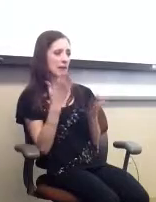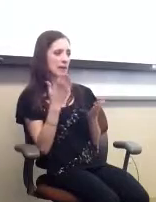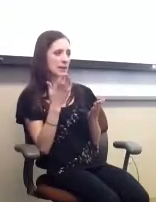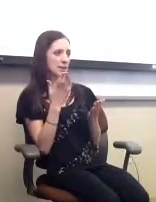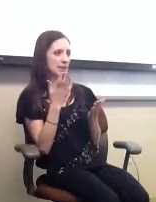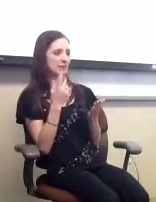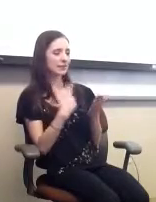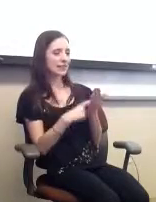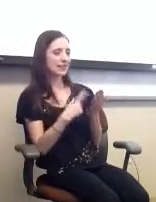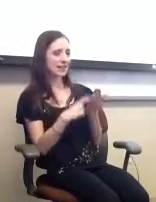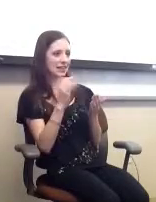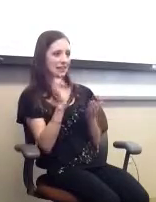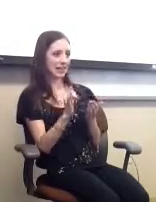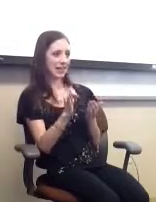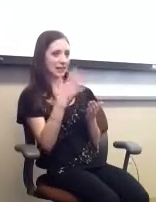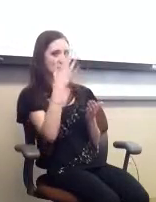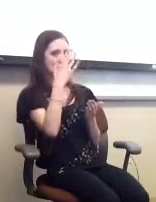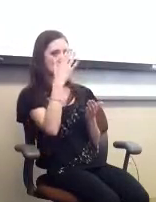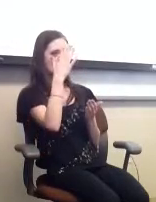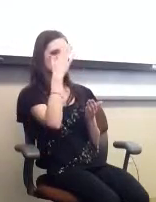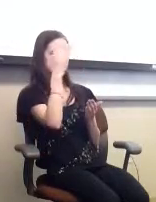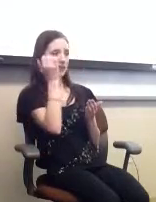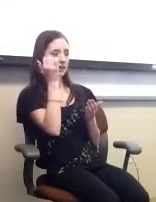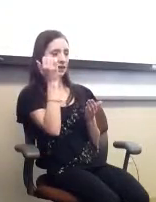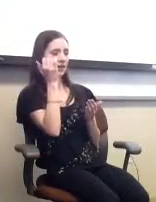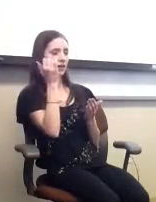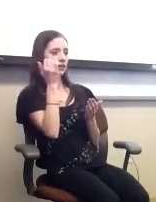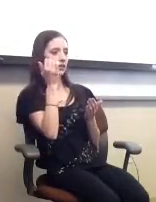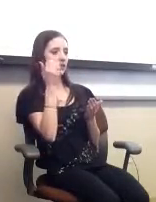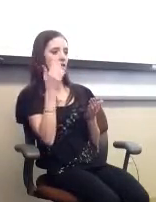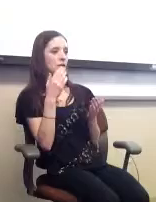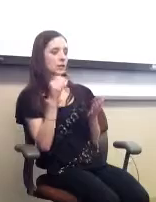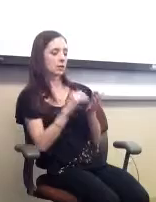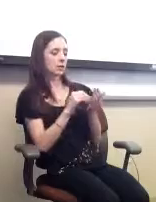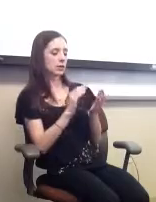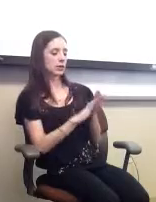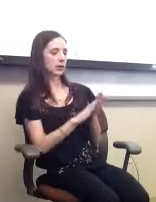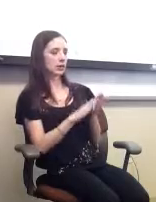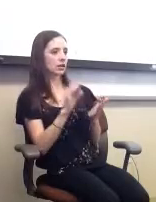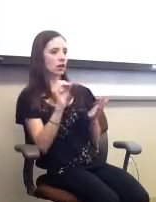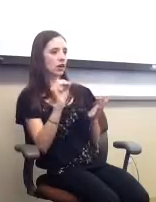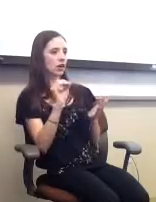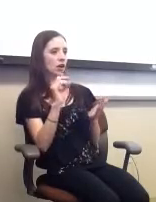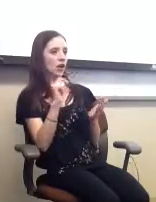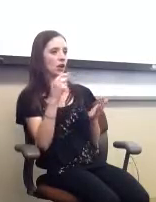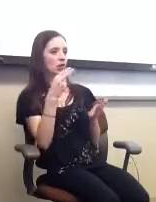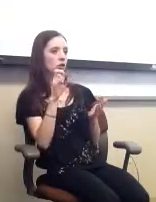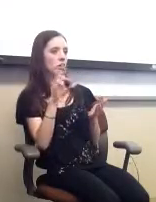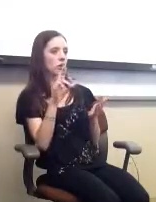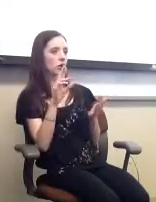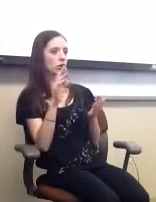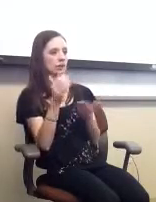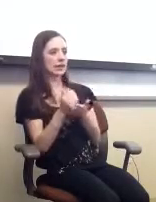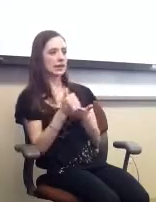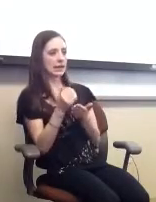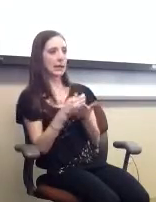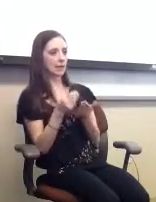sense here, it goes down in the bottom under other income and we count it. But it's usually just a couple hundred a month. And I've only